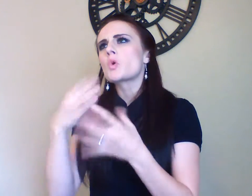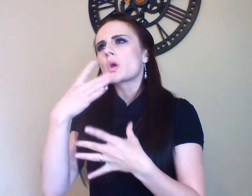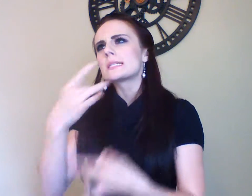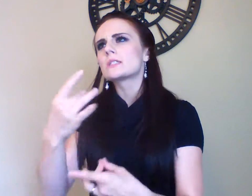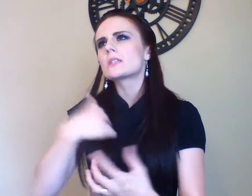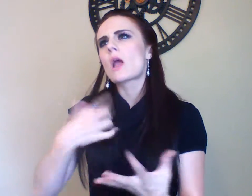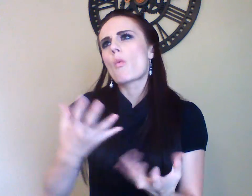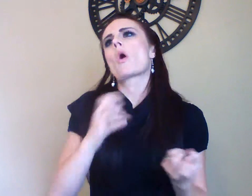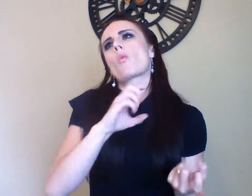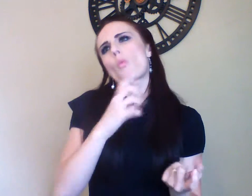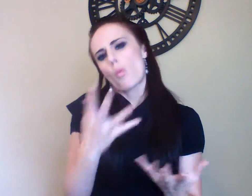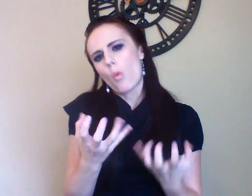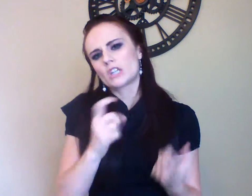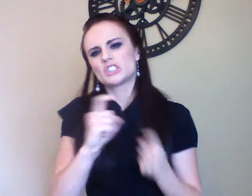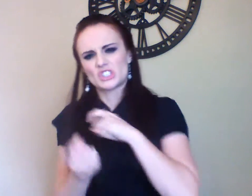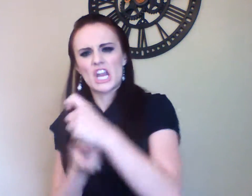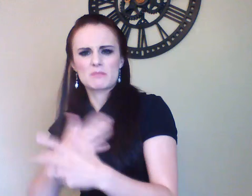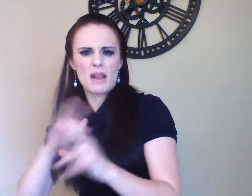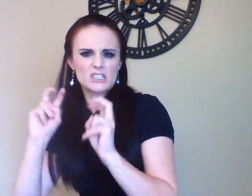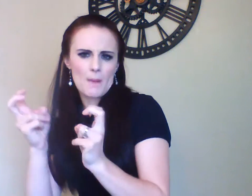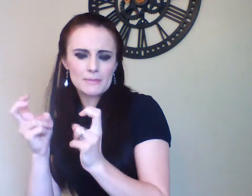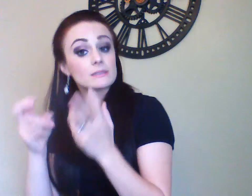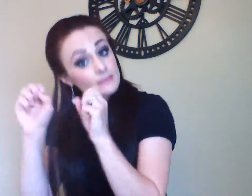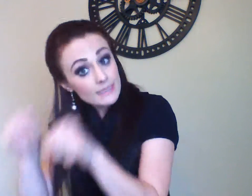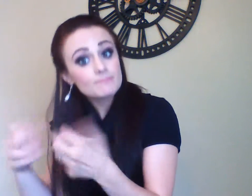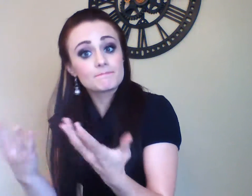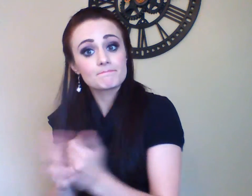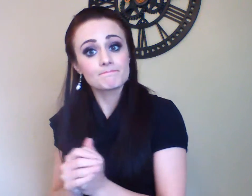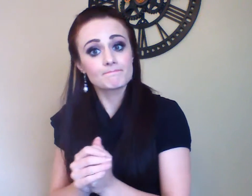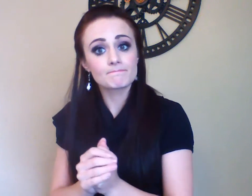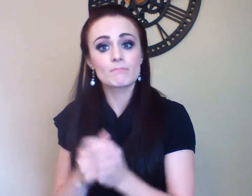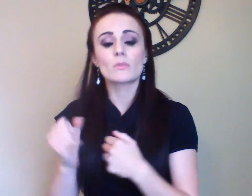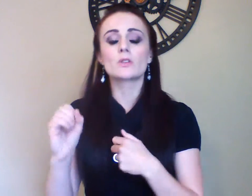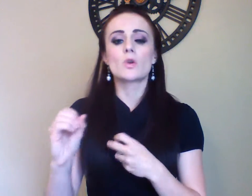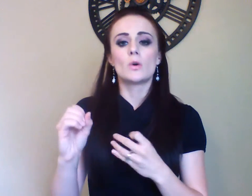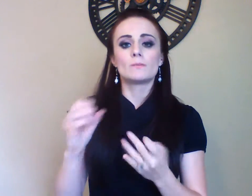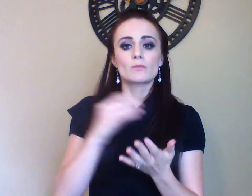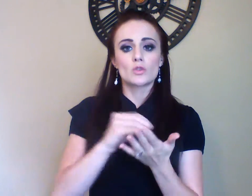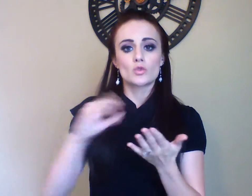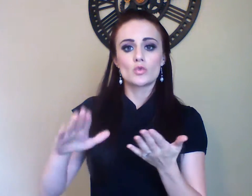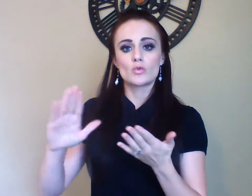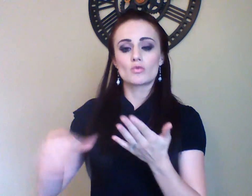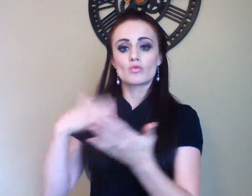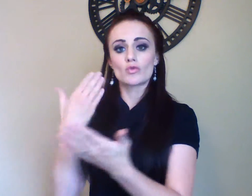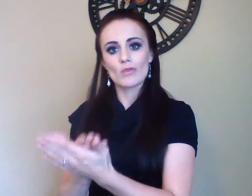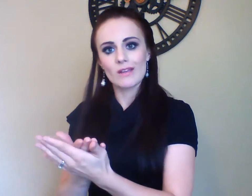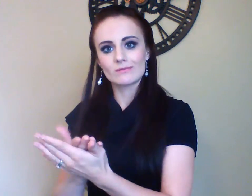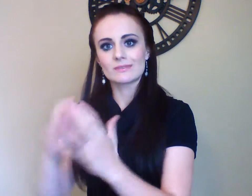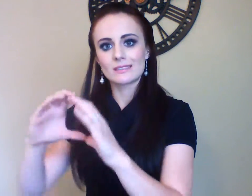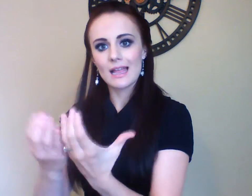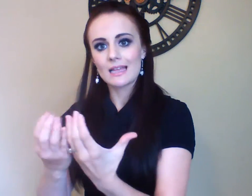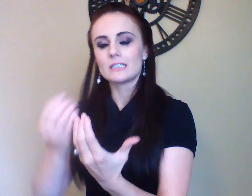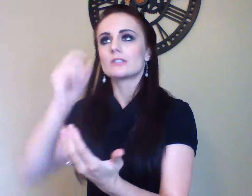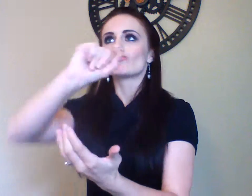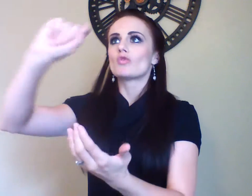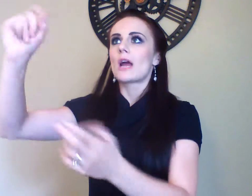So students come in, they write the name of the article, main idea, whatnot, on the board, and then everyone browses around